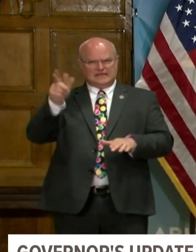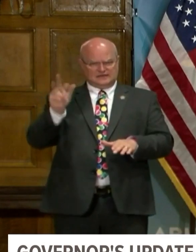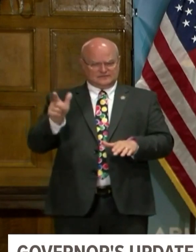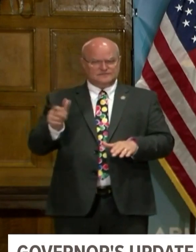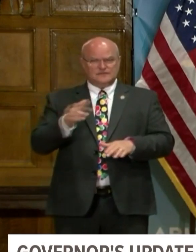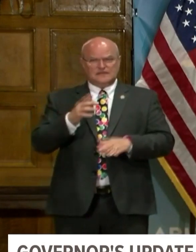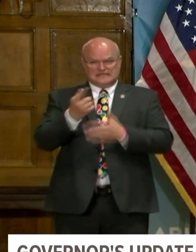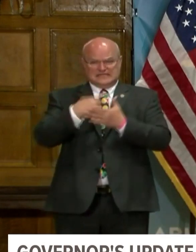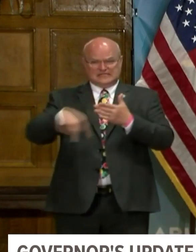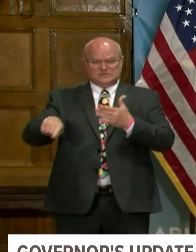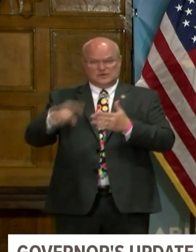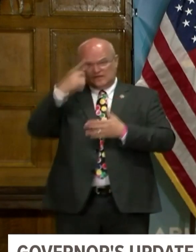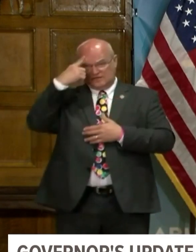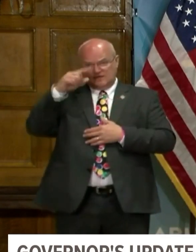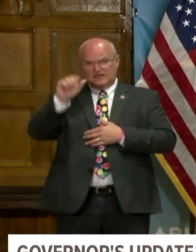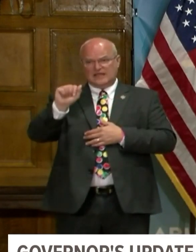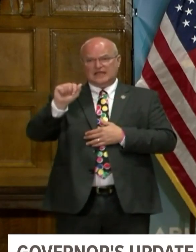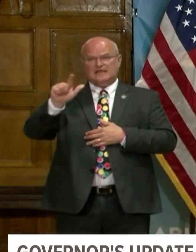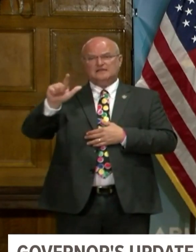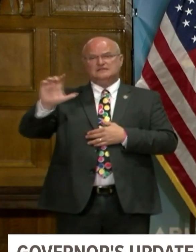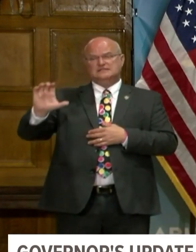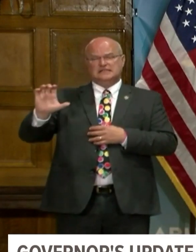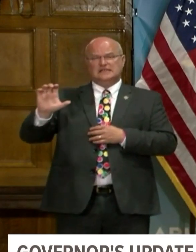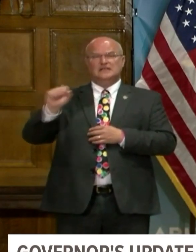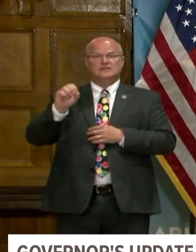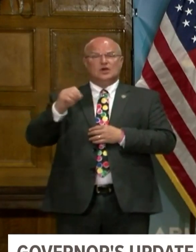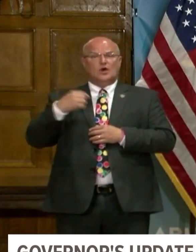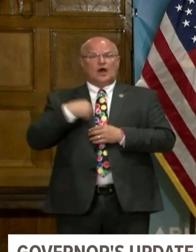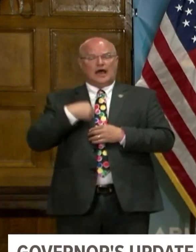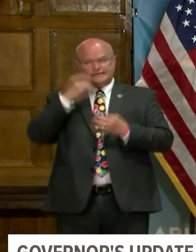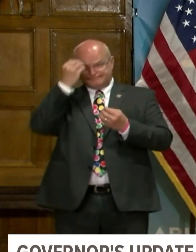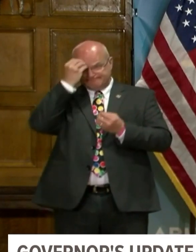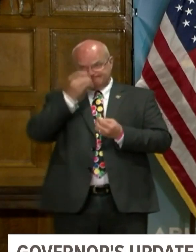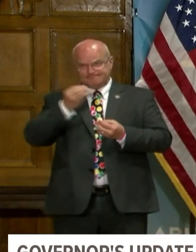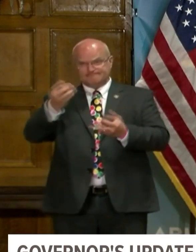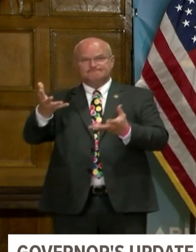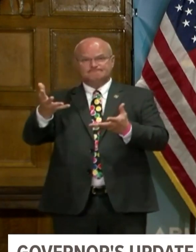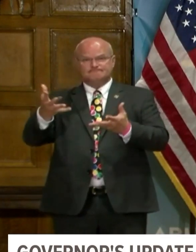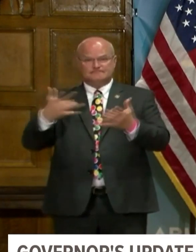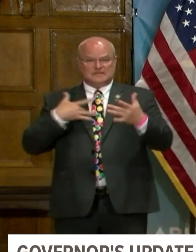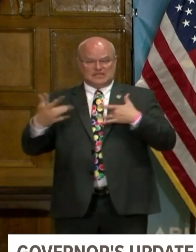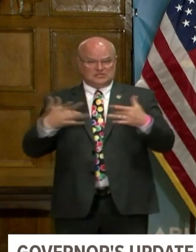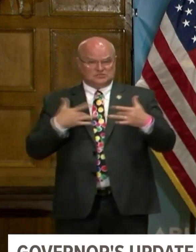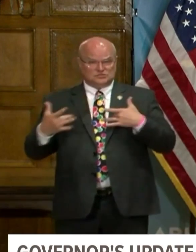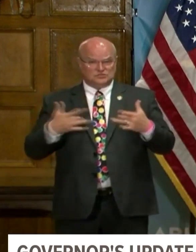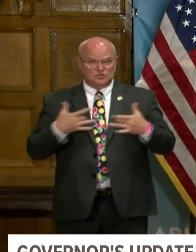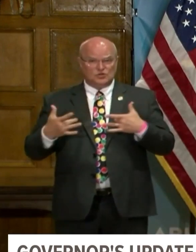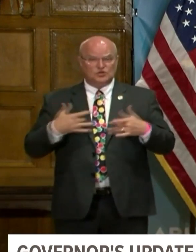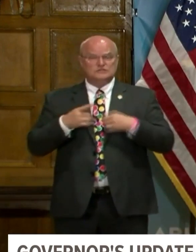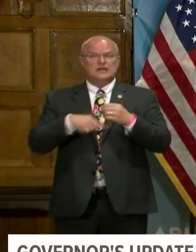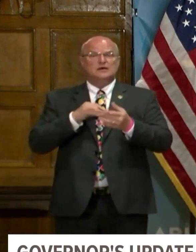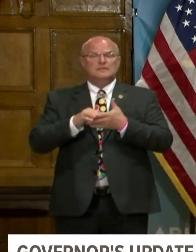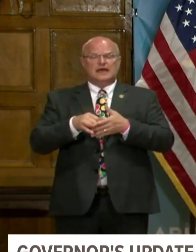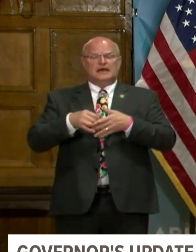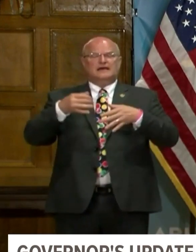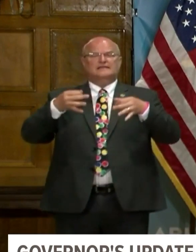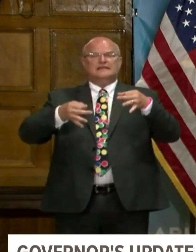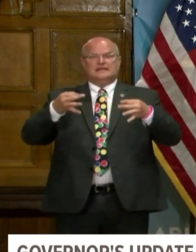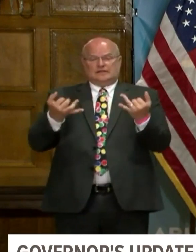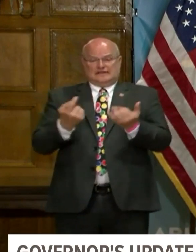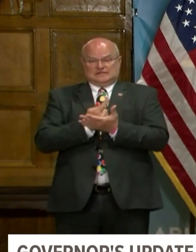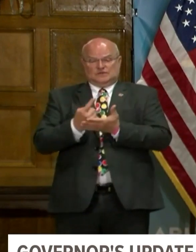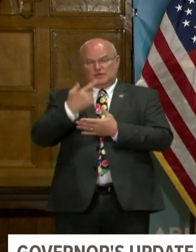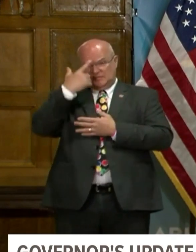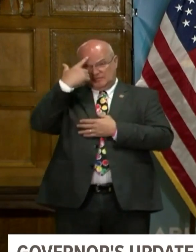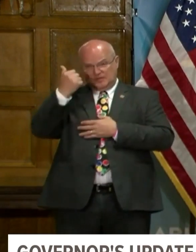issues next week before the ALC. And so I communicated the concerns about the hearings this